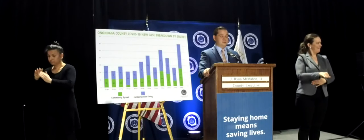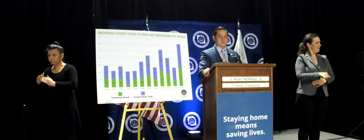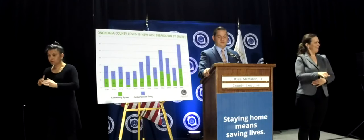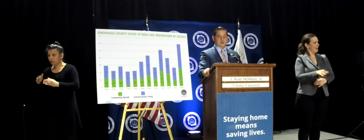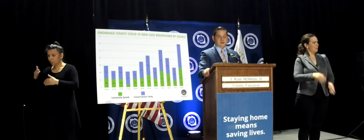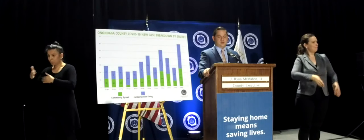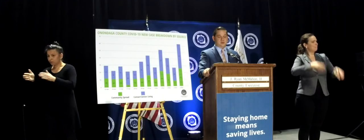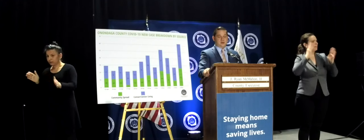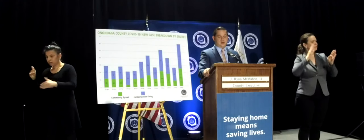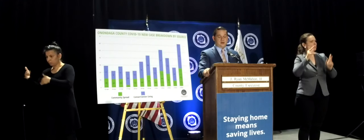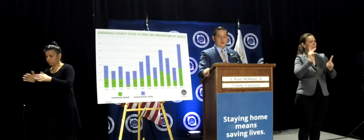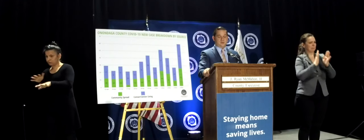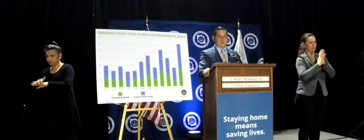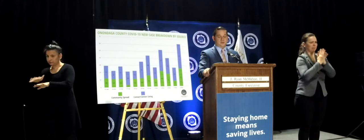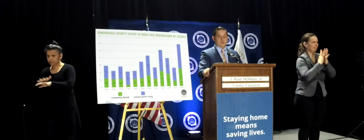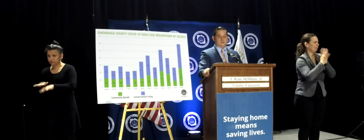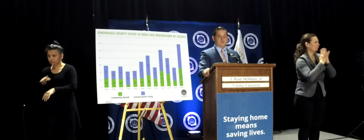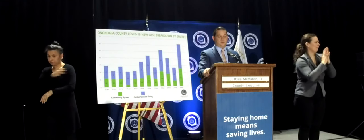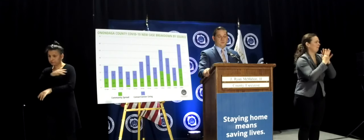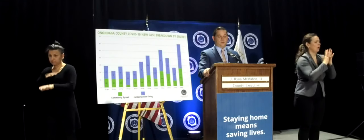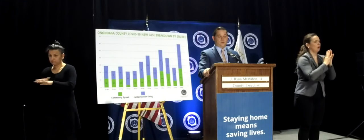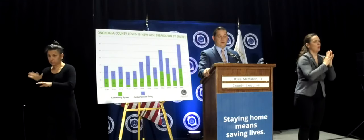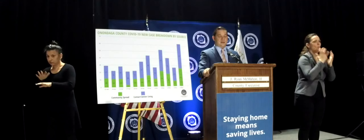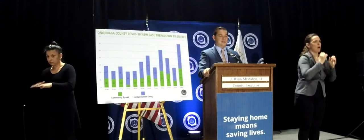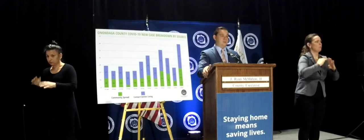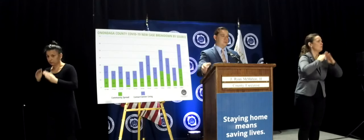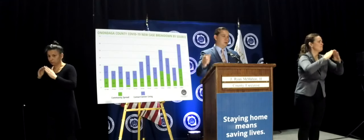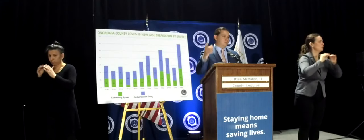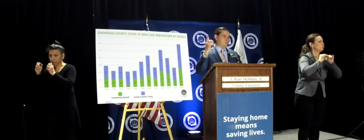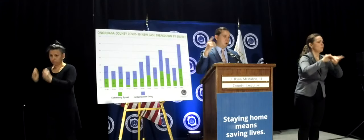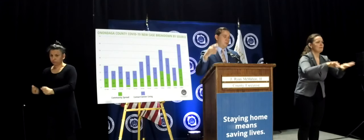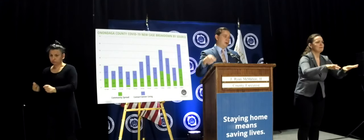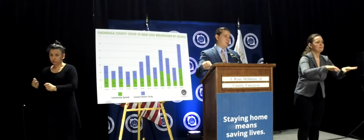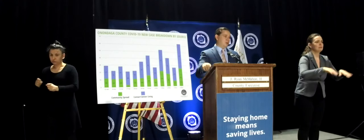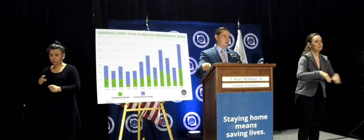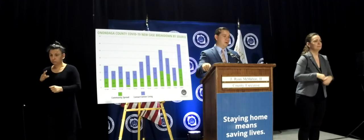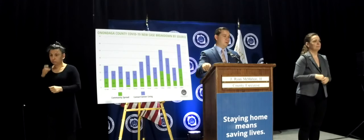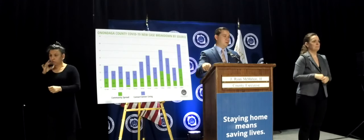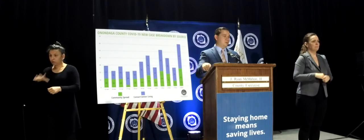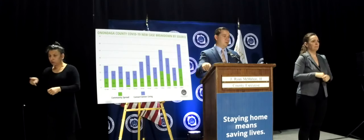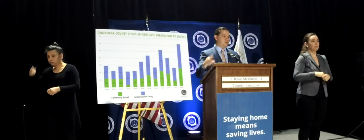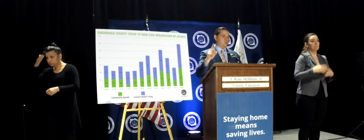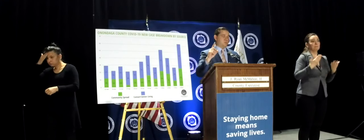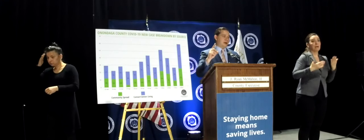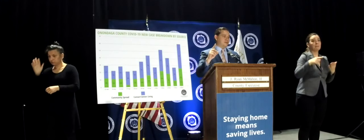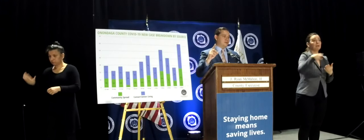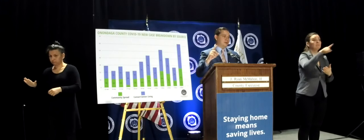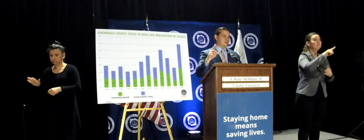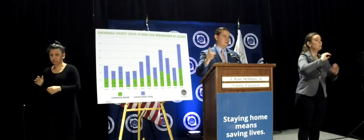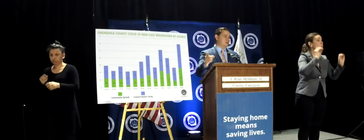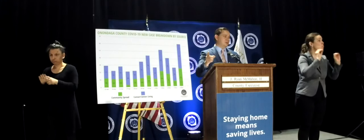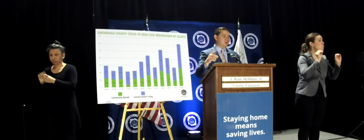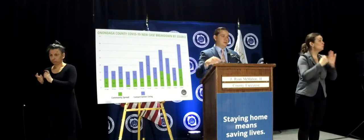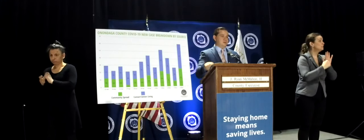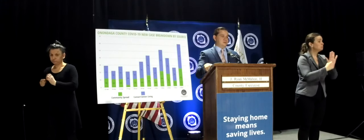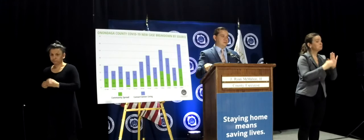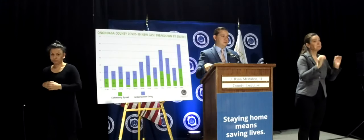positives with symptoms there. If again, same thing, apartment complex out in the suburbs, there's one positive